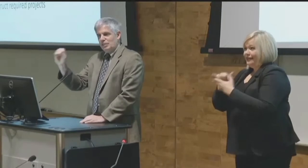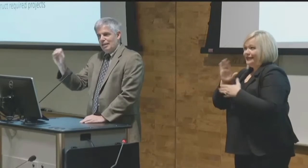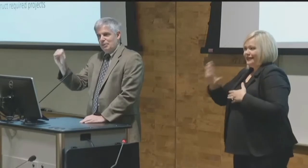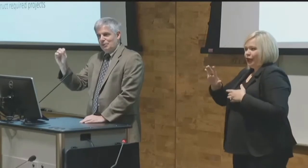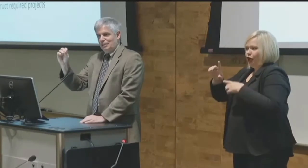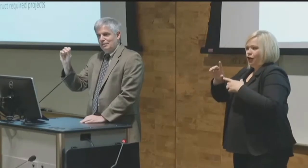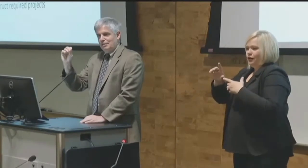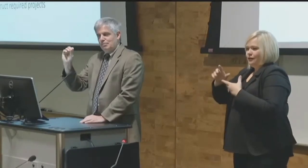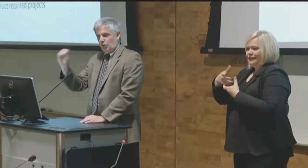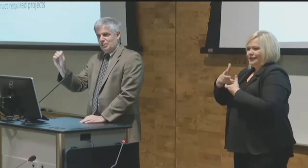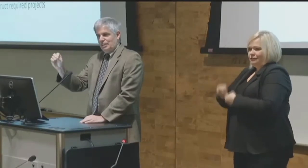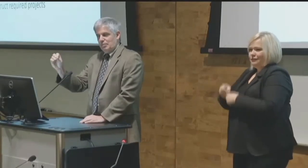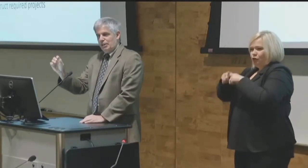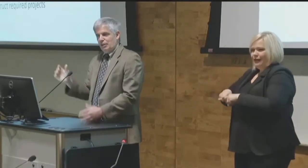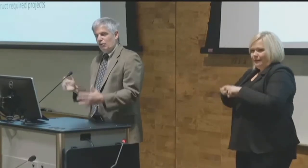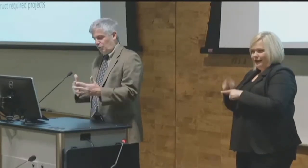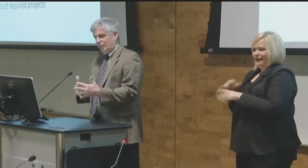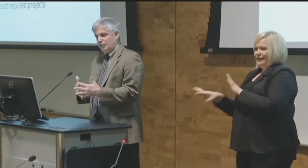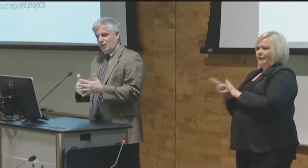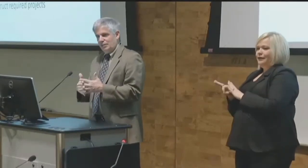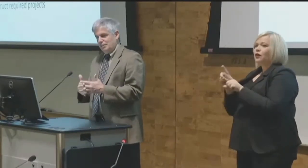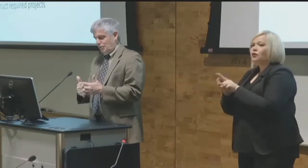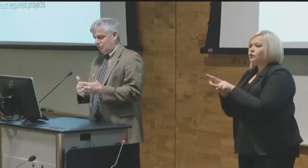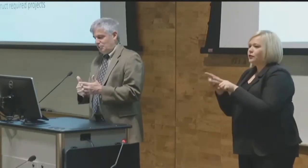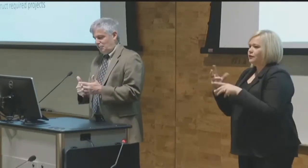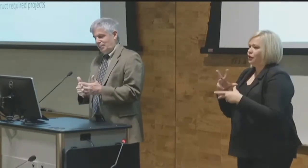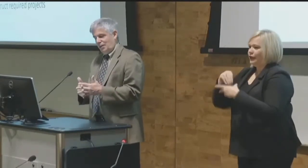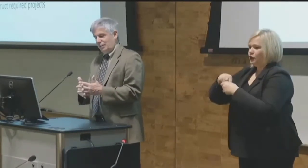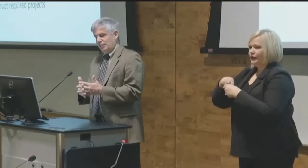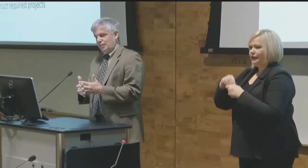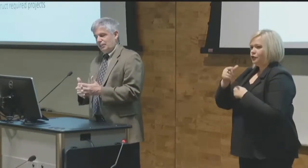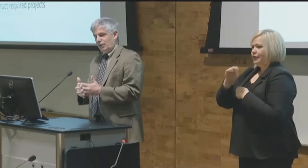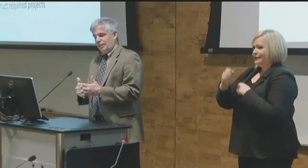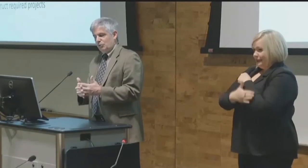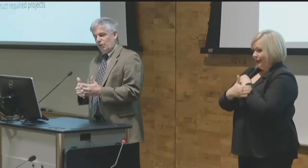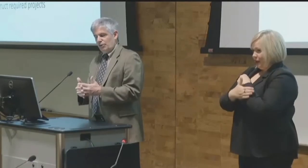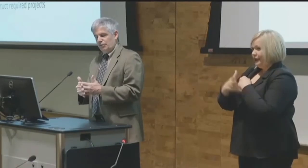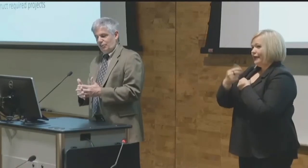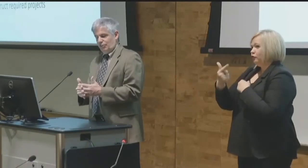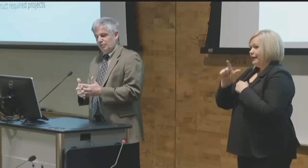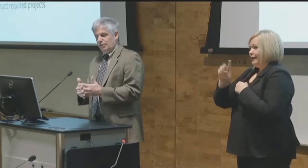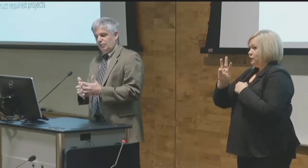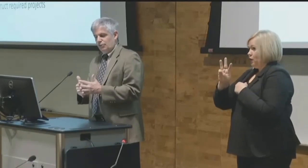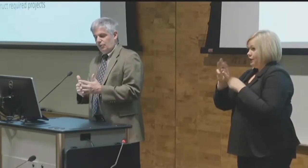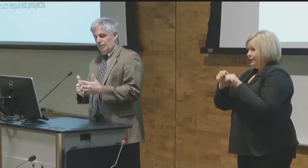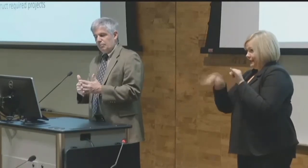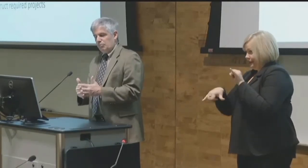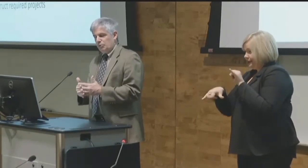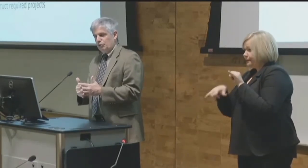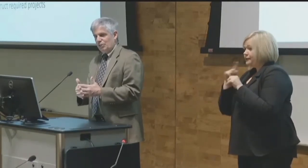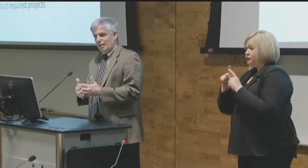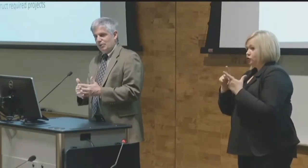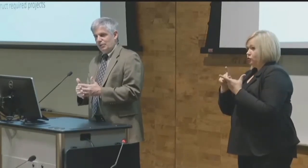That's the reliability portion that they pick. They also are integrating both the Genesee County and the Great Lakes water system